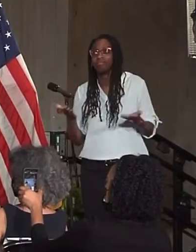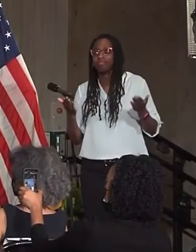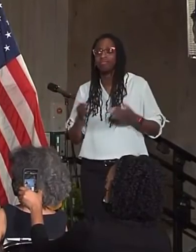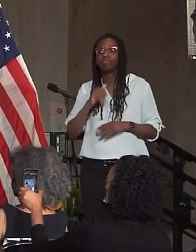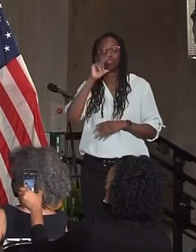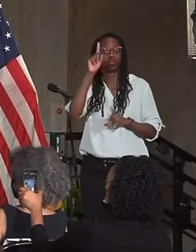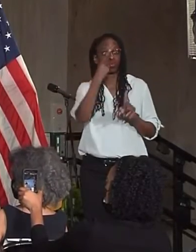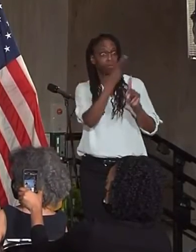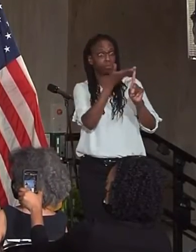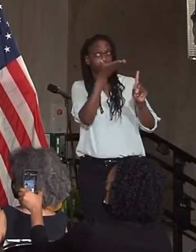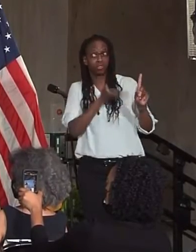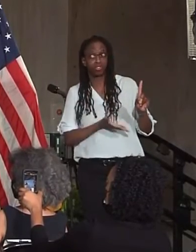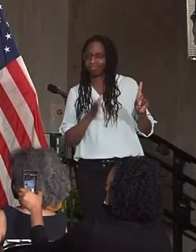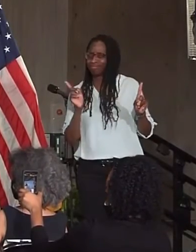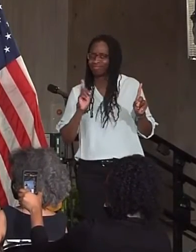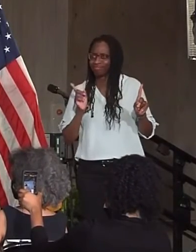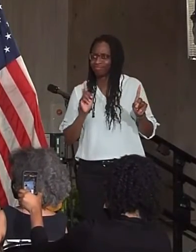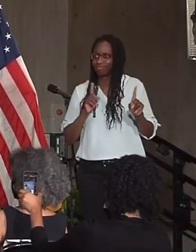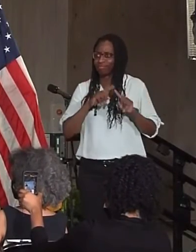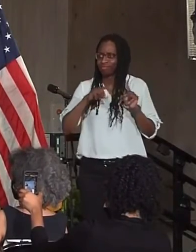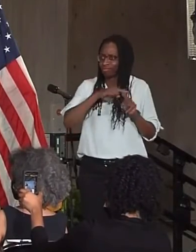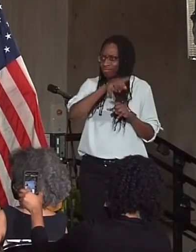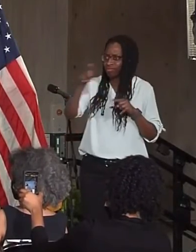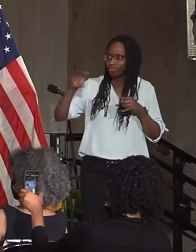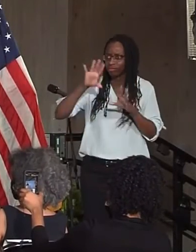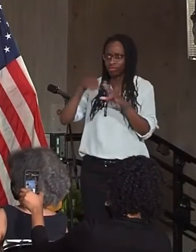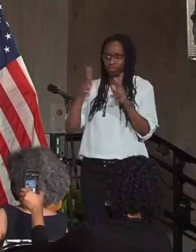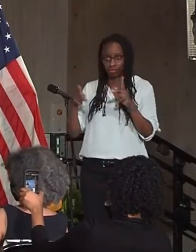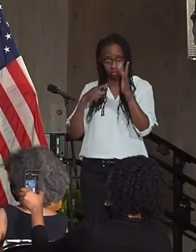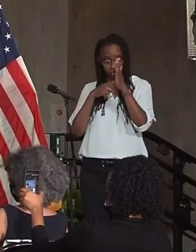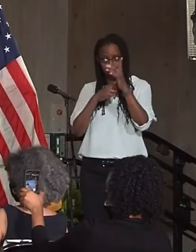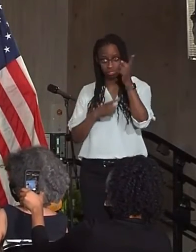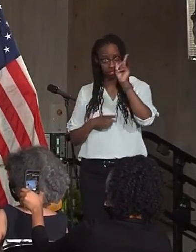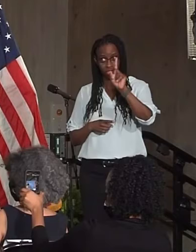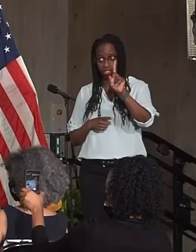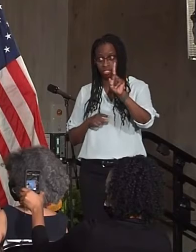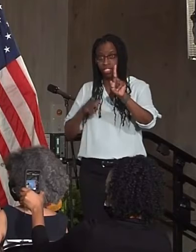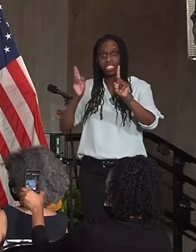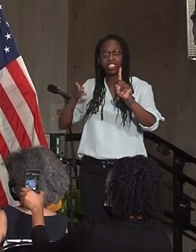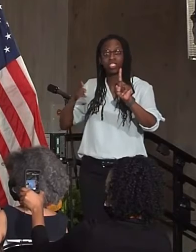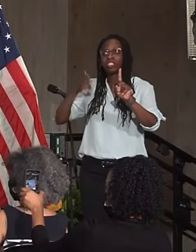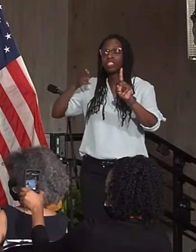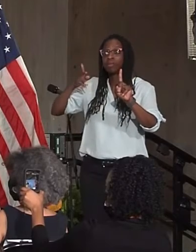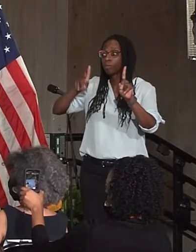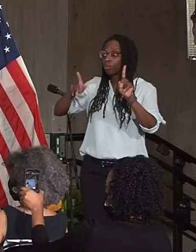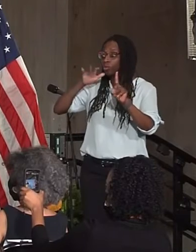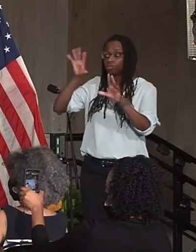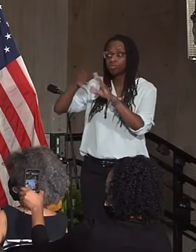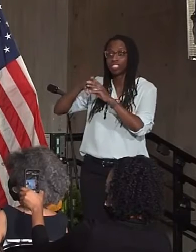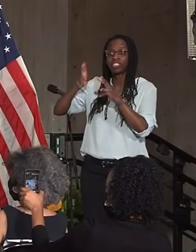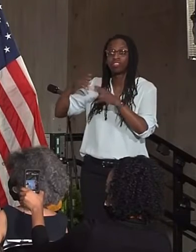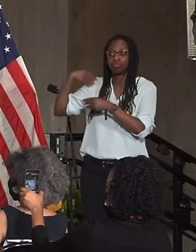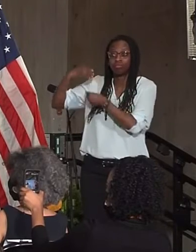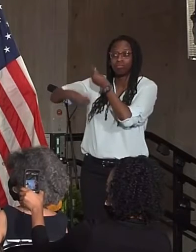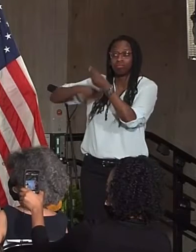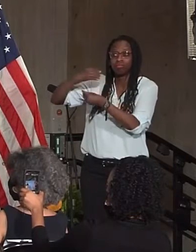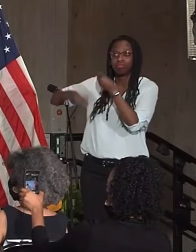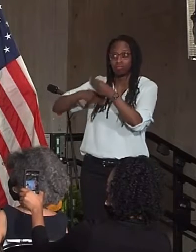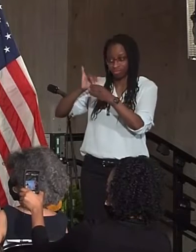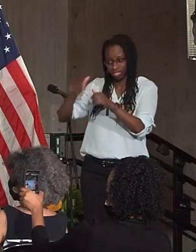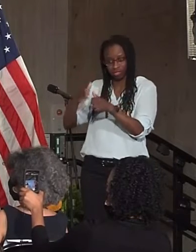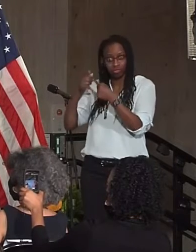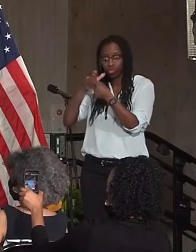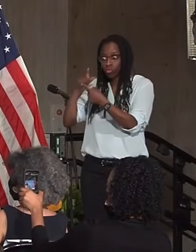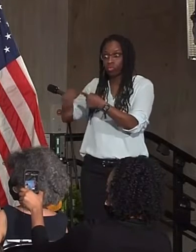prayers, their hopes, dreams, struggles, and achievements. Some we may know